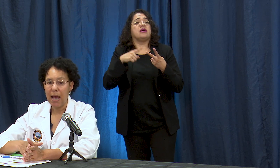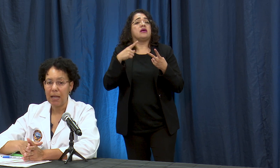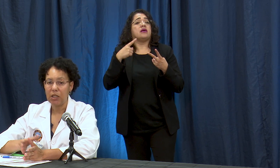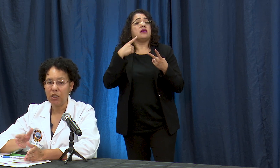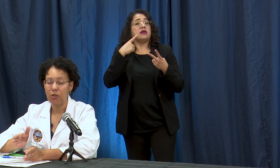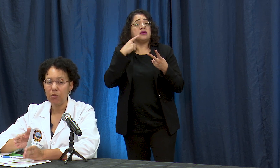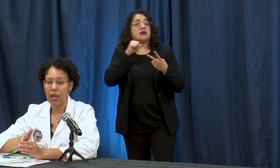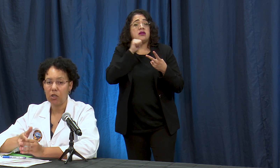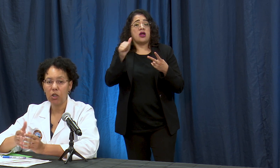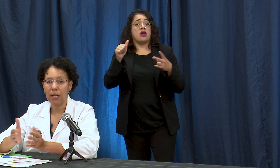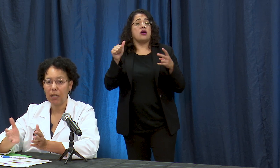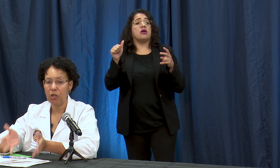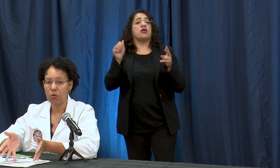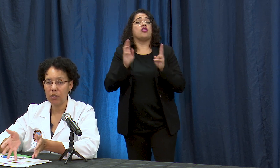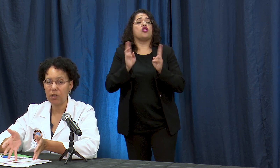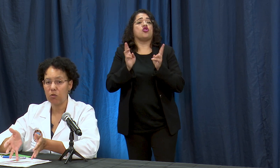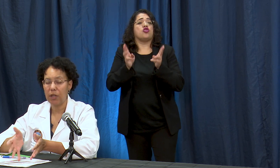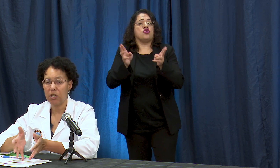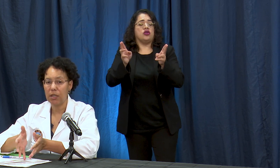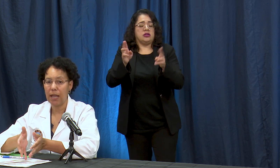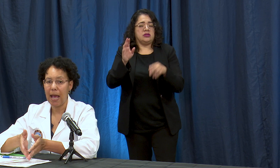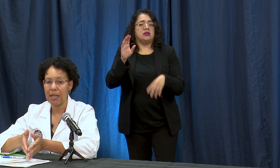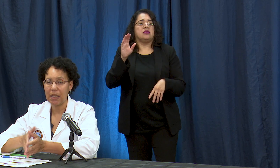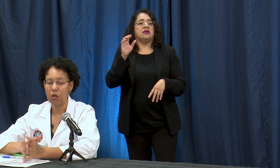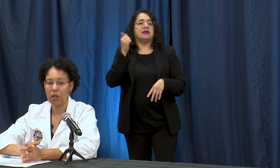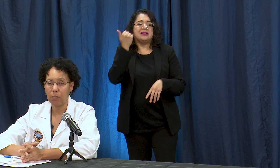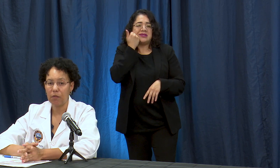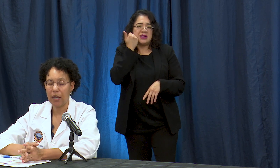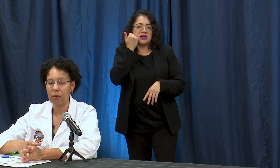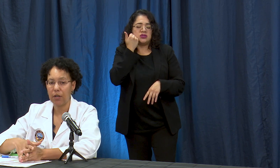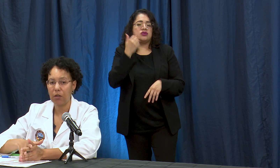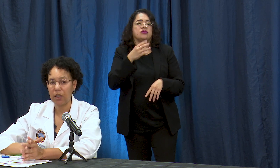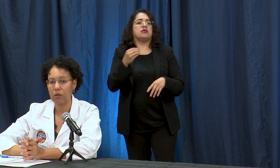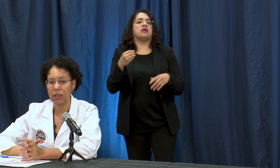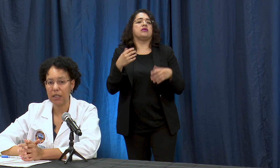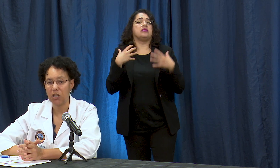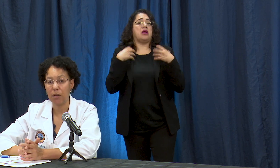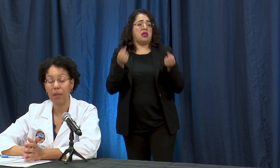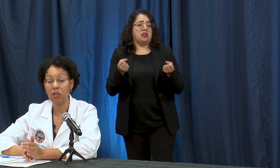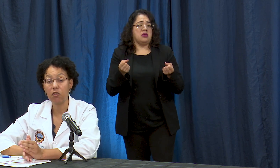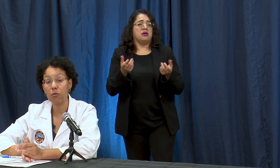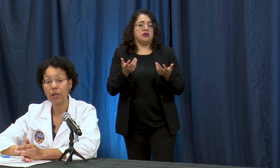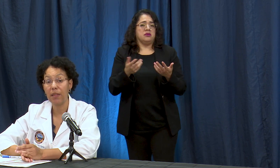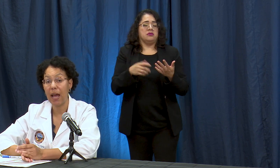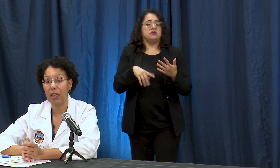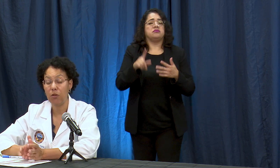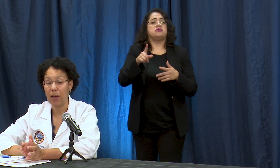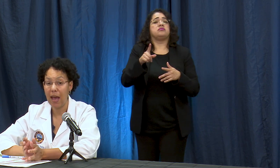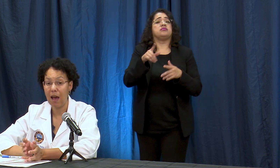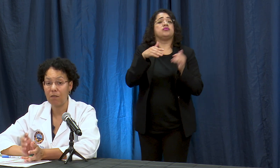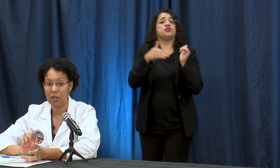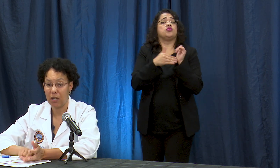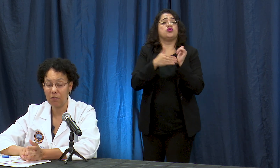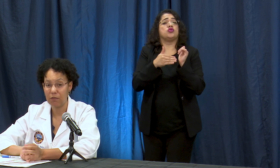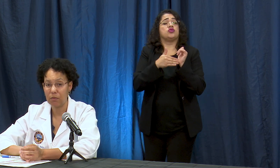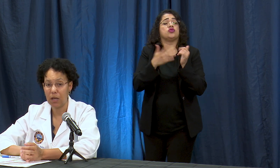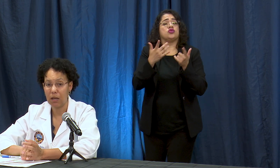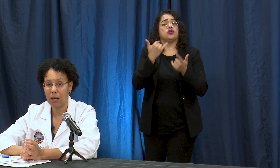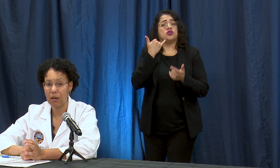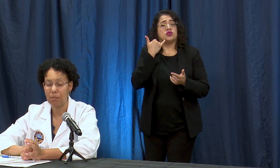recommended that you kind of look at your situation as a healthcare provider or a healthcare clinician and make sure that you have